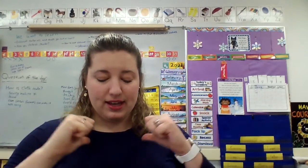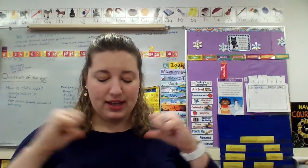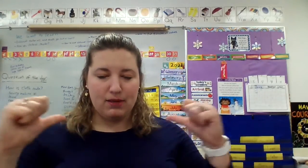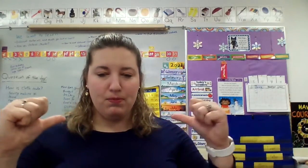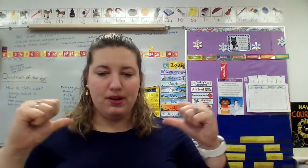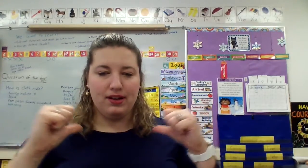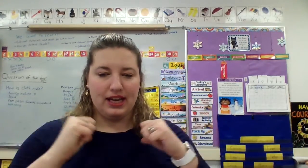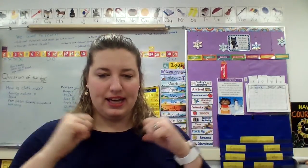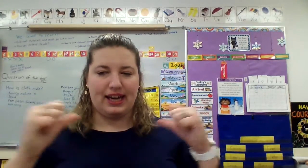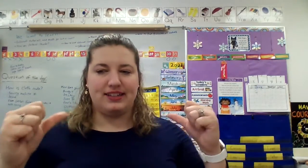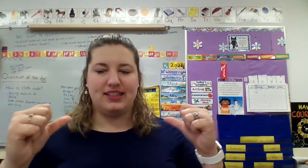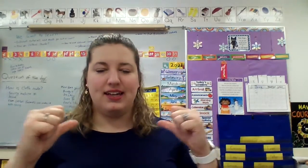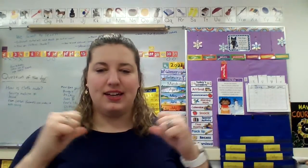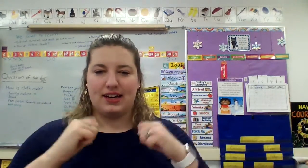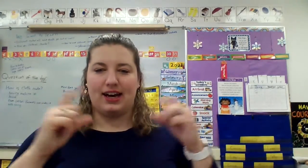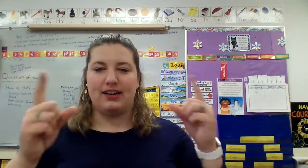Keep, case, cuh.